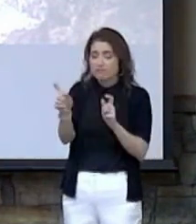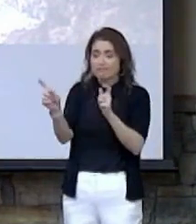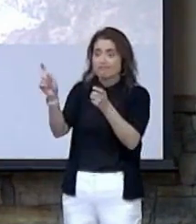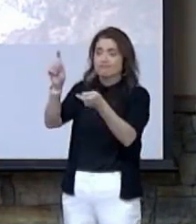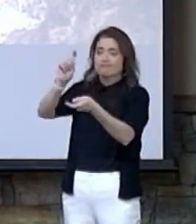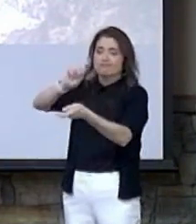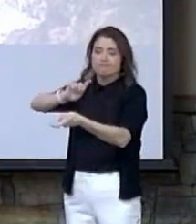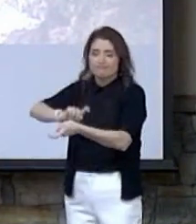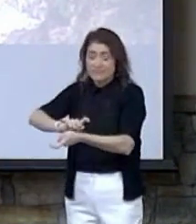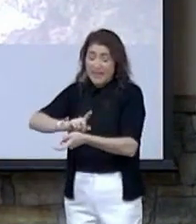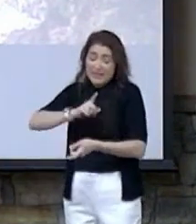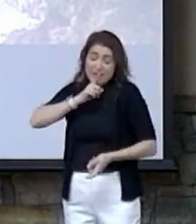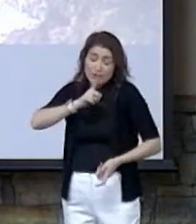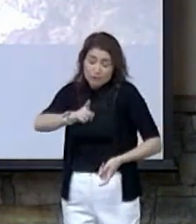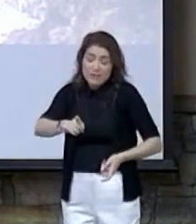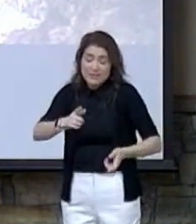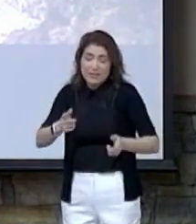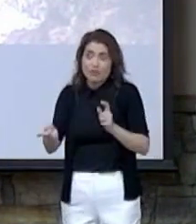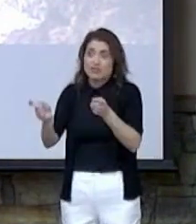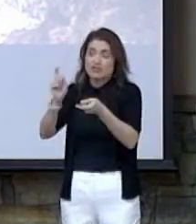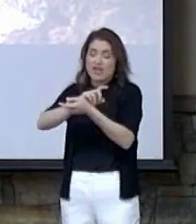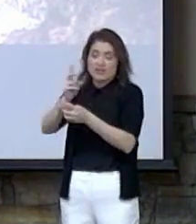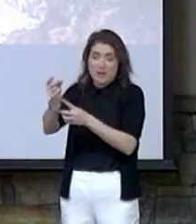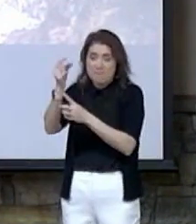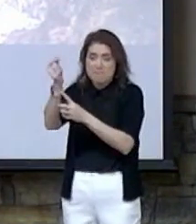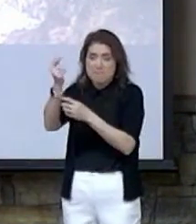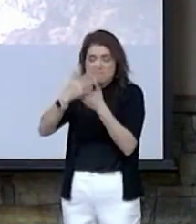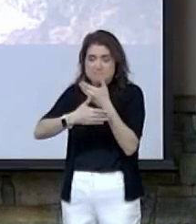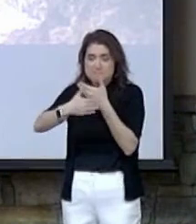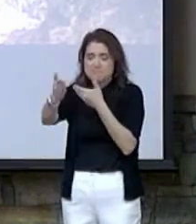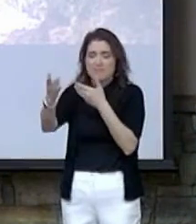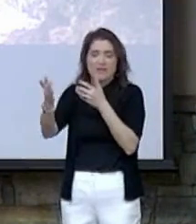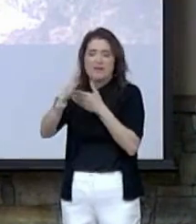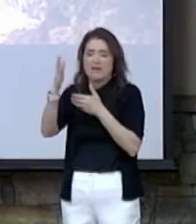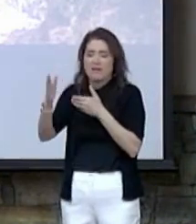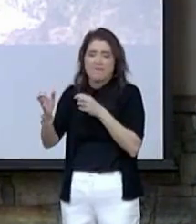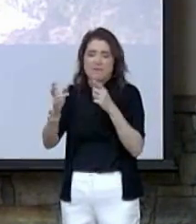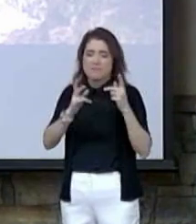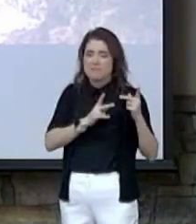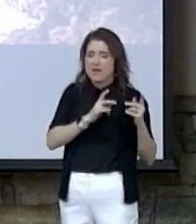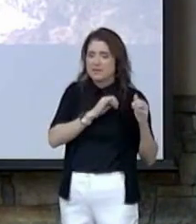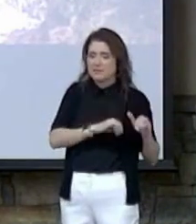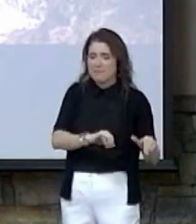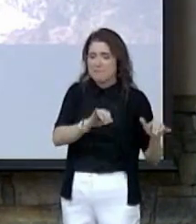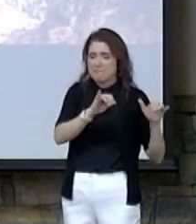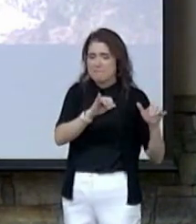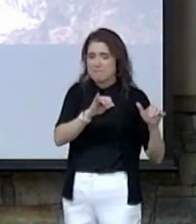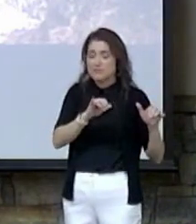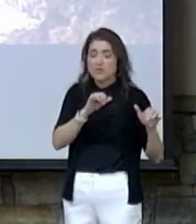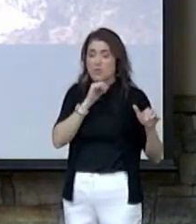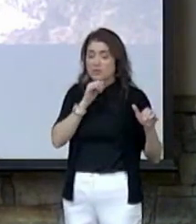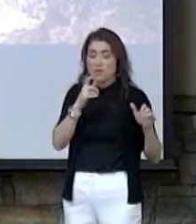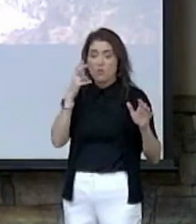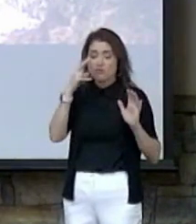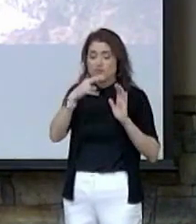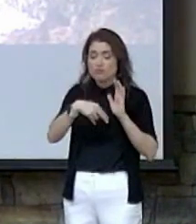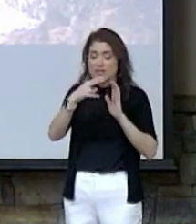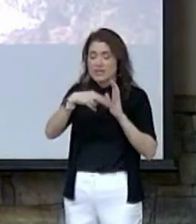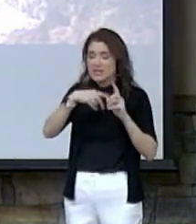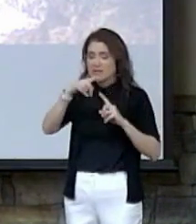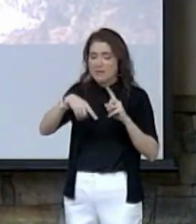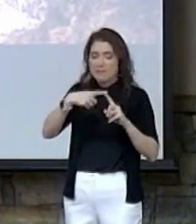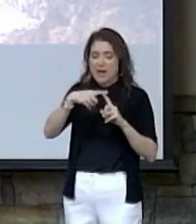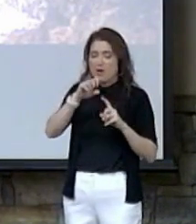change literally in a moment and never be the same. No longer do we read about Saul persecuting